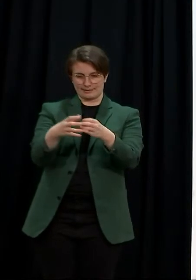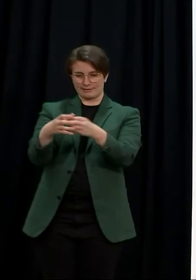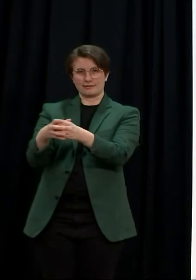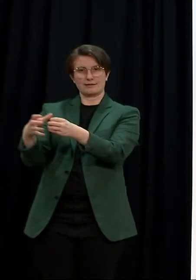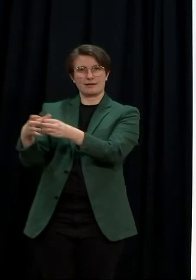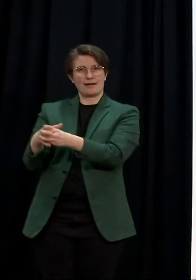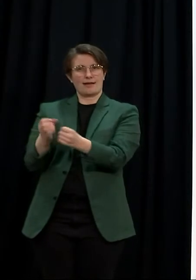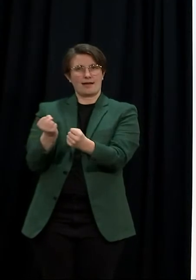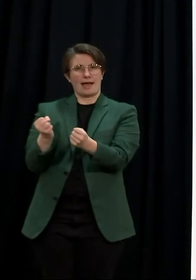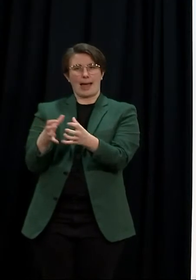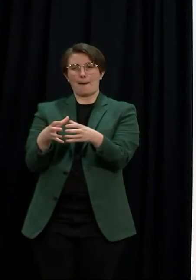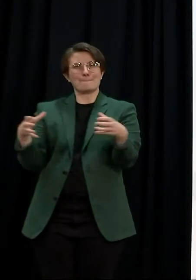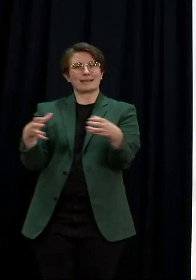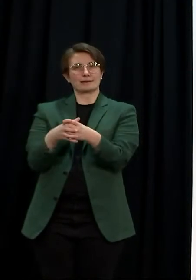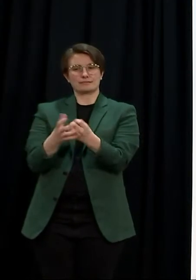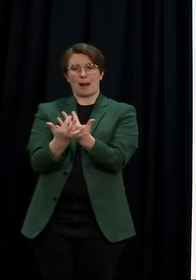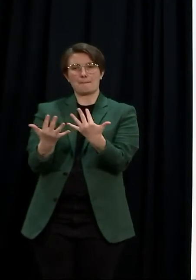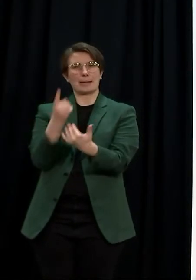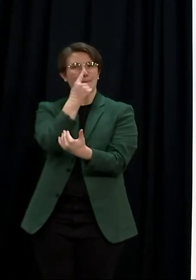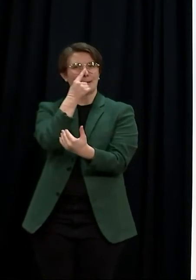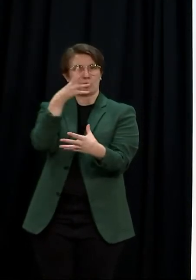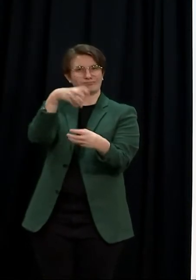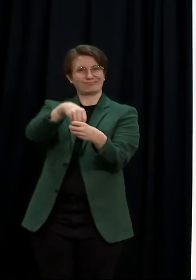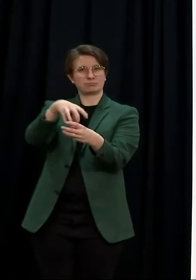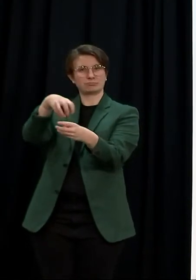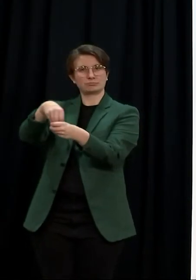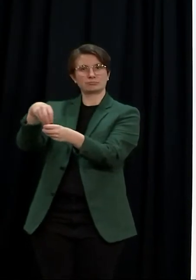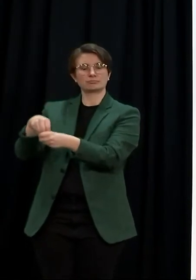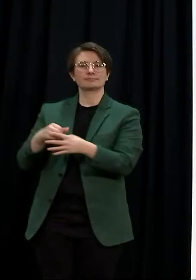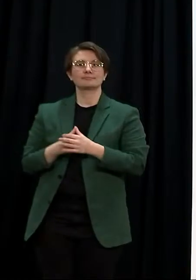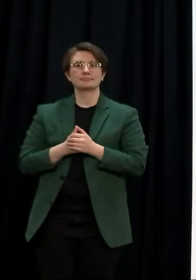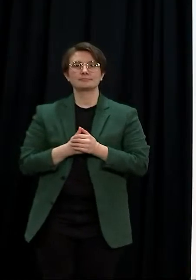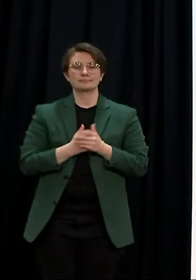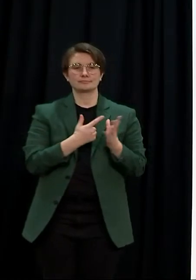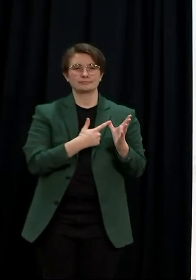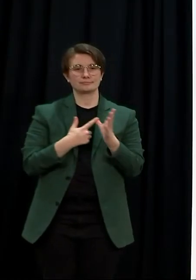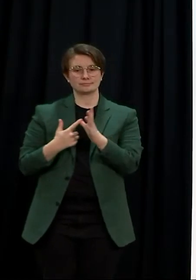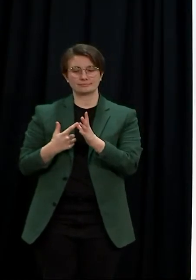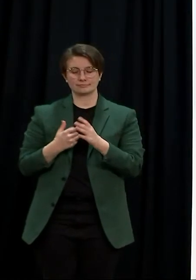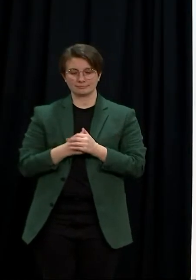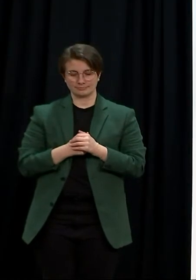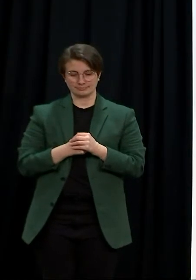of them? So yes, I can give a. So one is